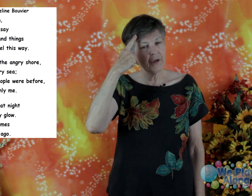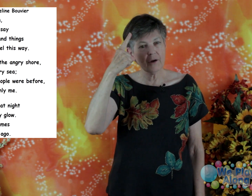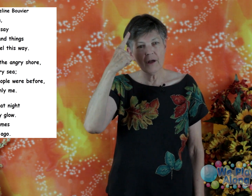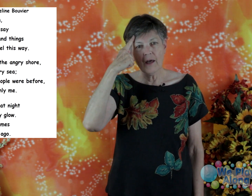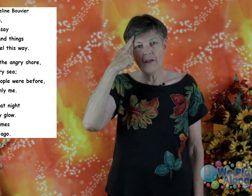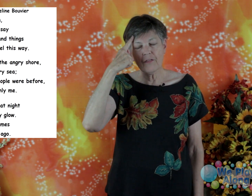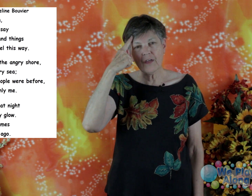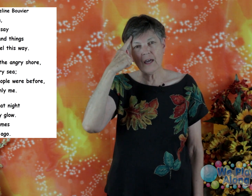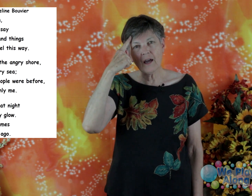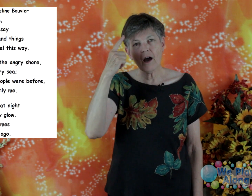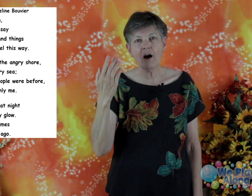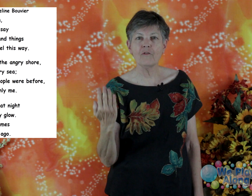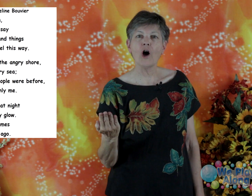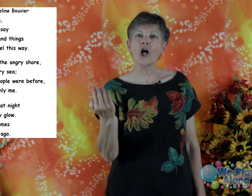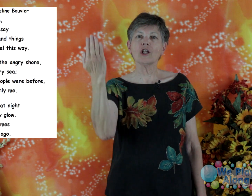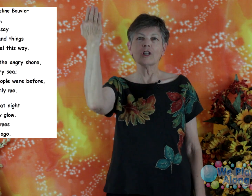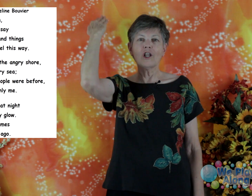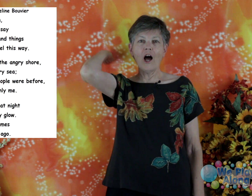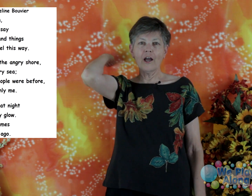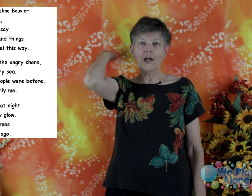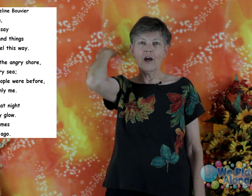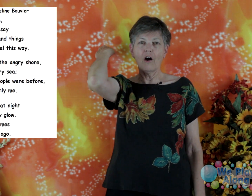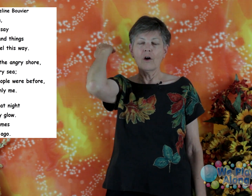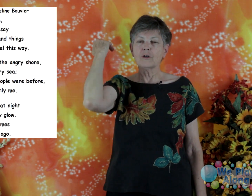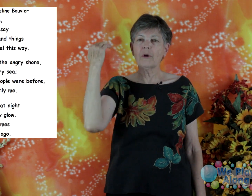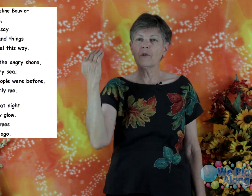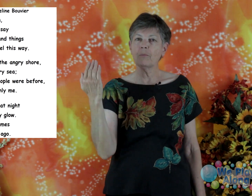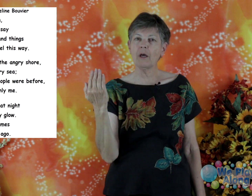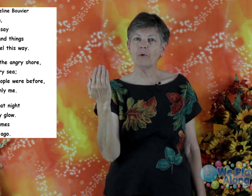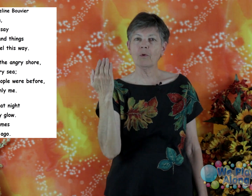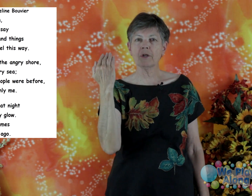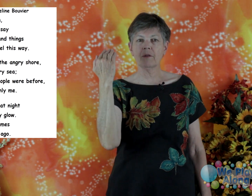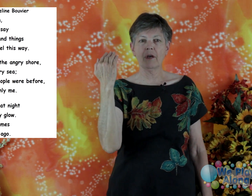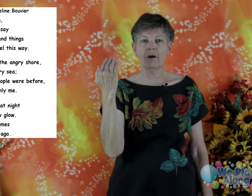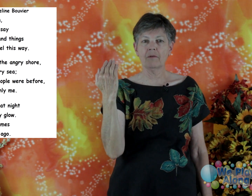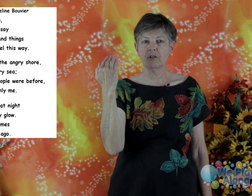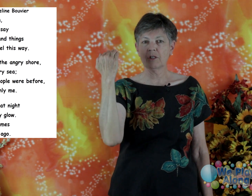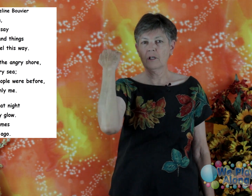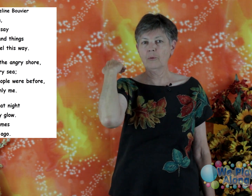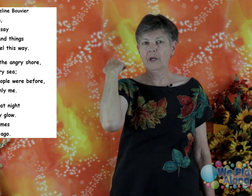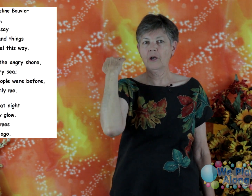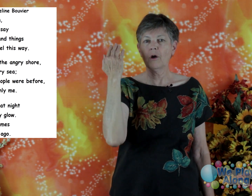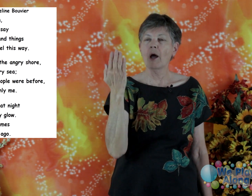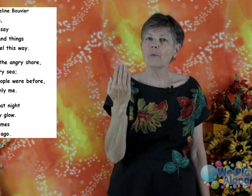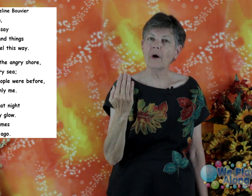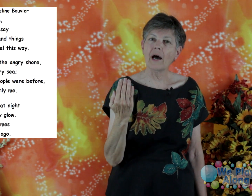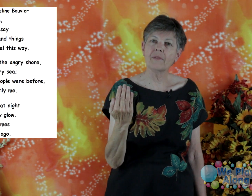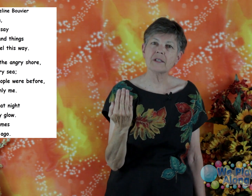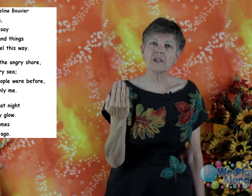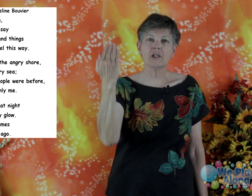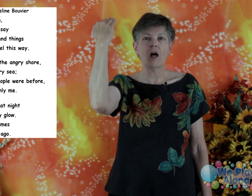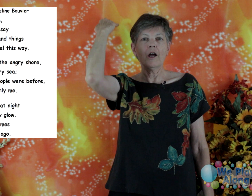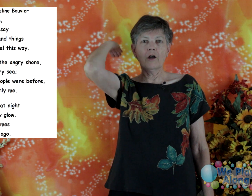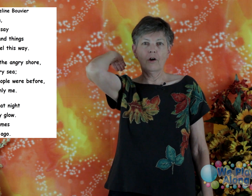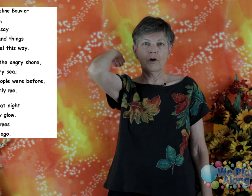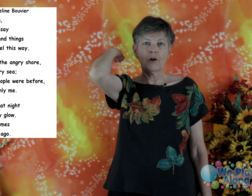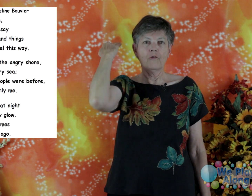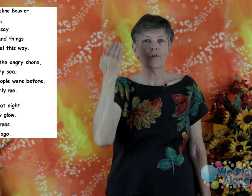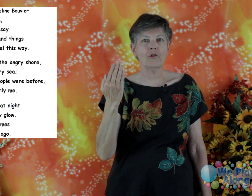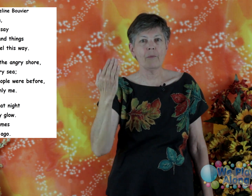here, think of long ago. Remember, the people were there just a little bit here, but this is long ago. You're going to go further